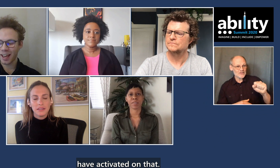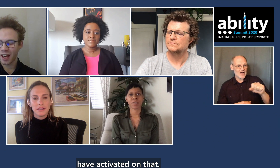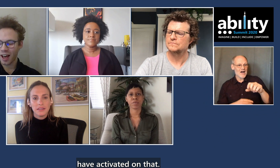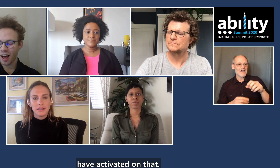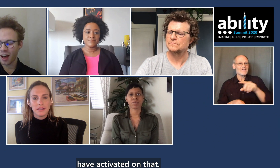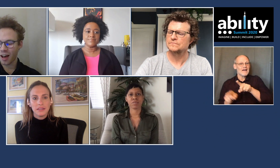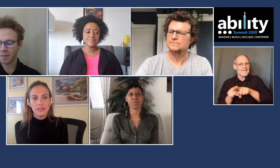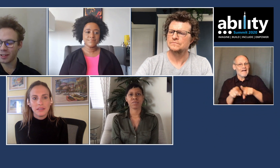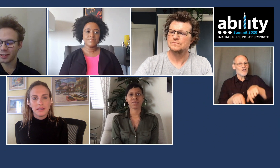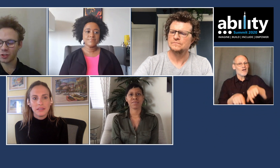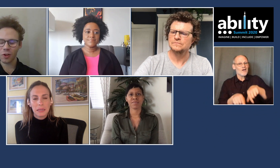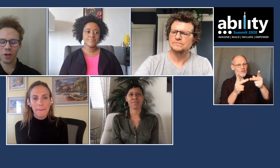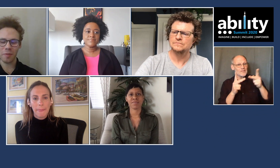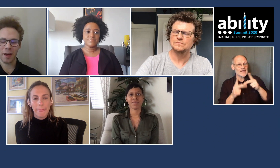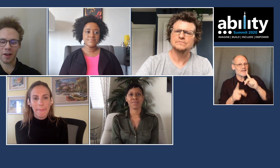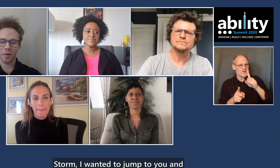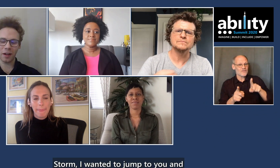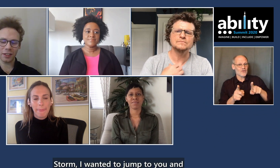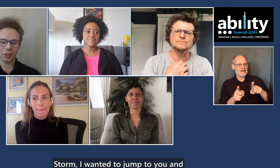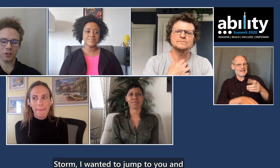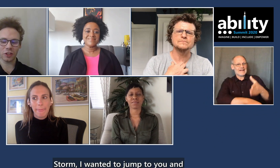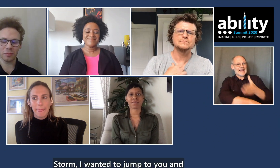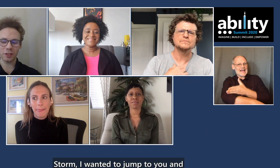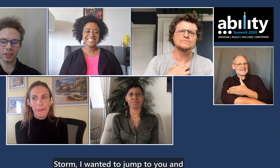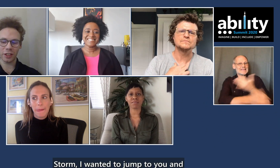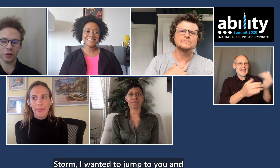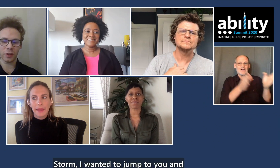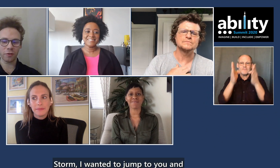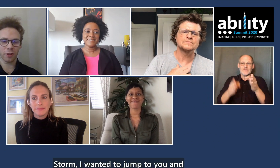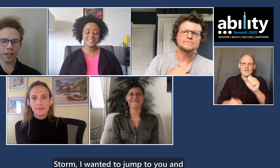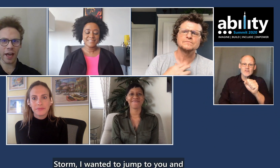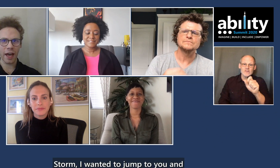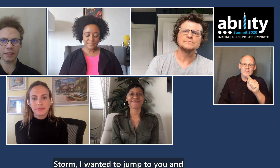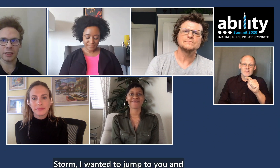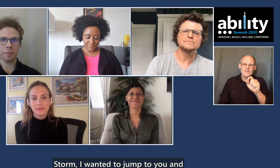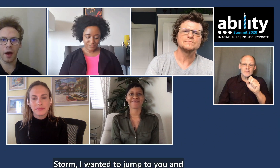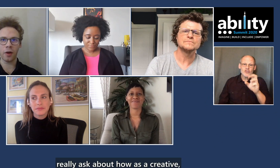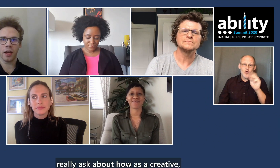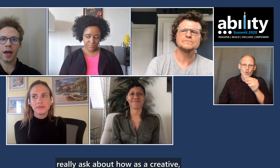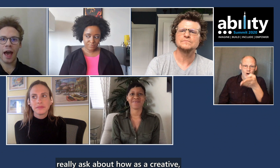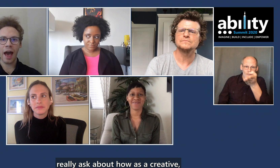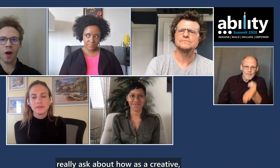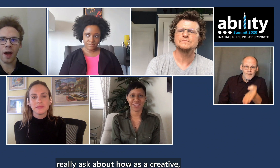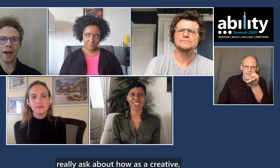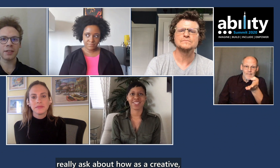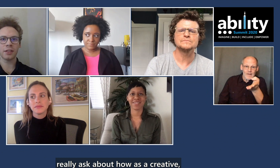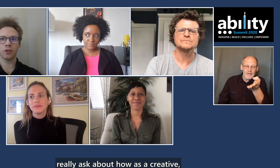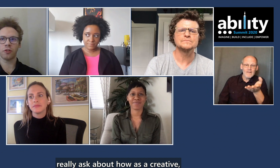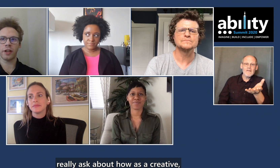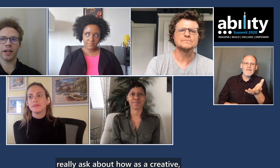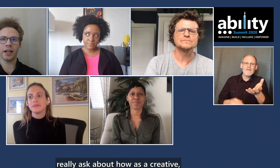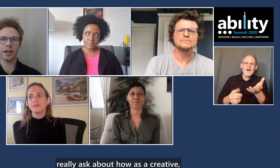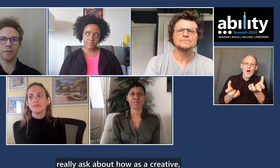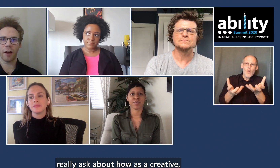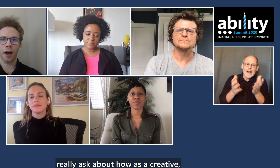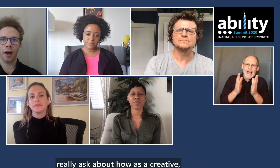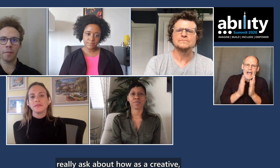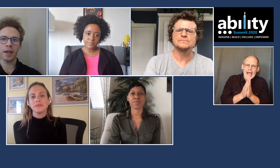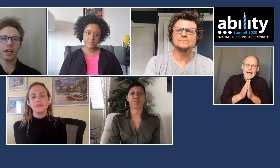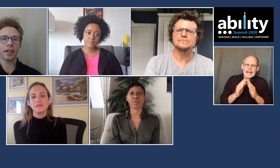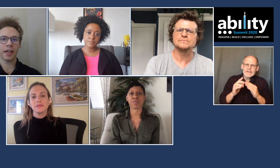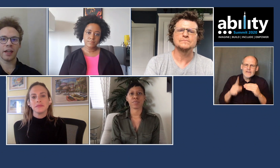that. Storm, I wanted to jump to you and really ask about how, as a